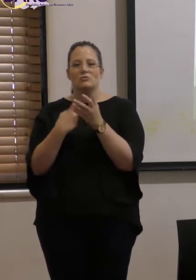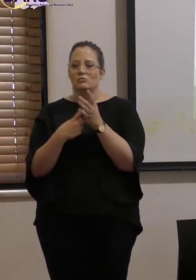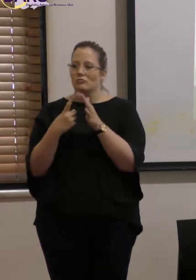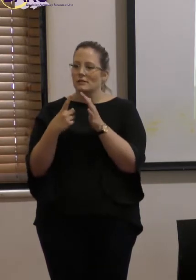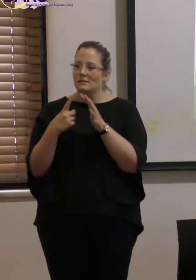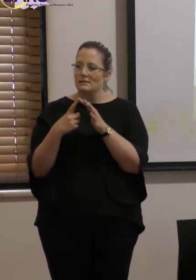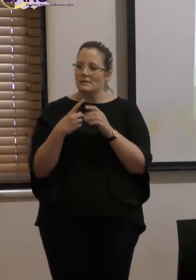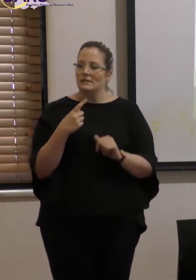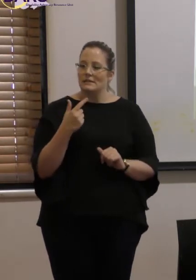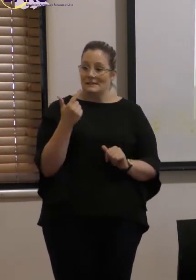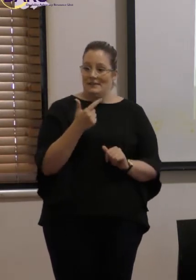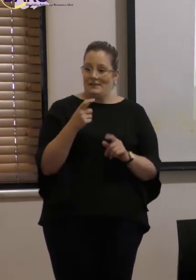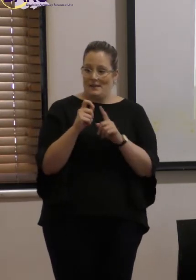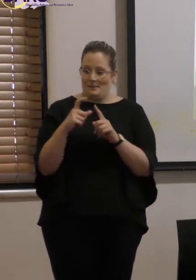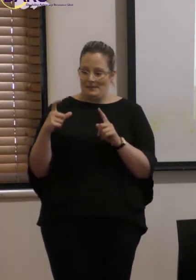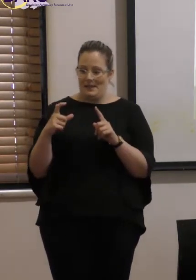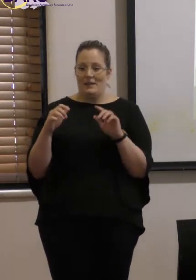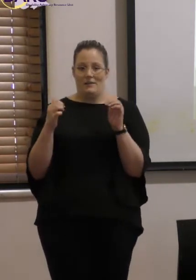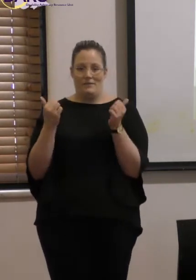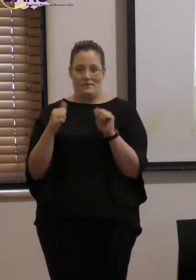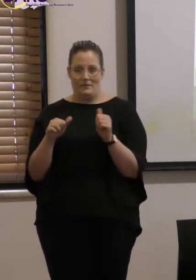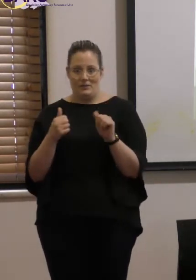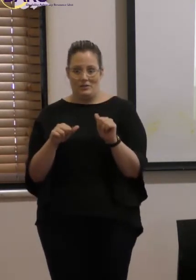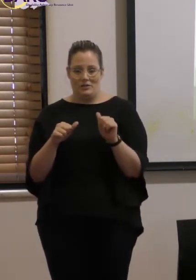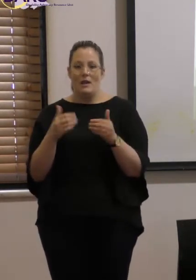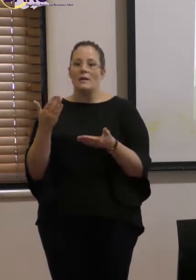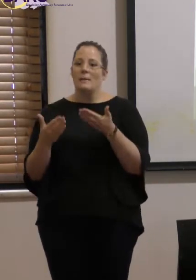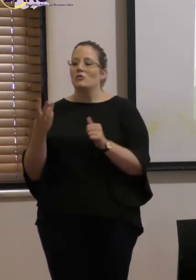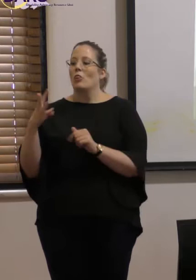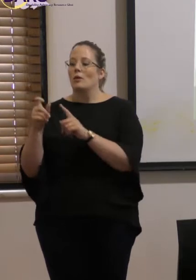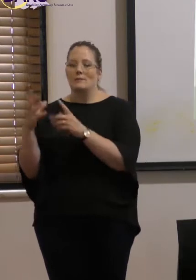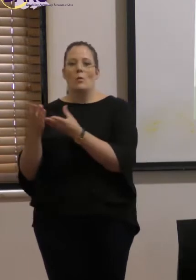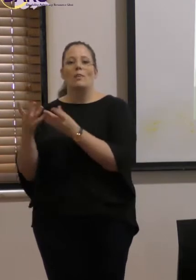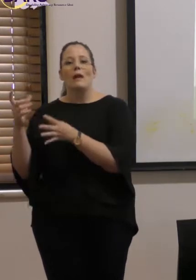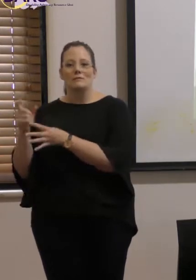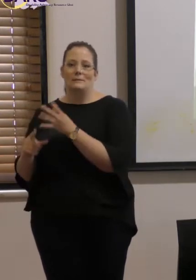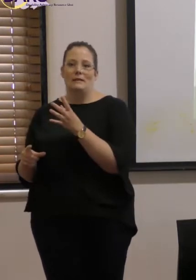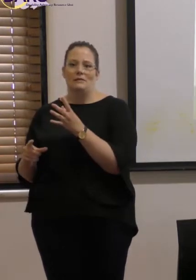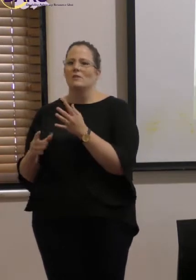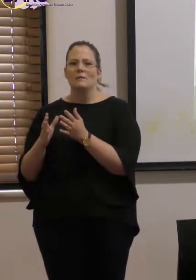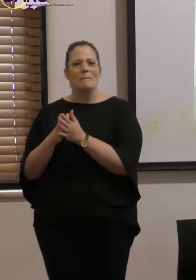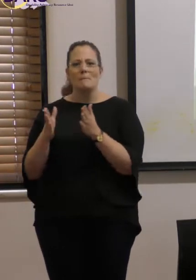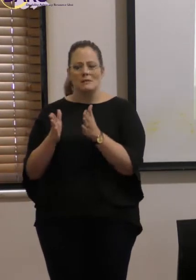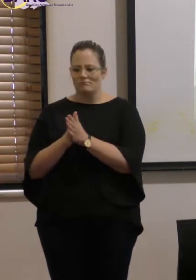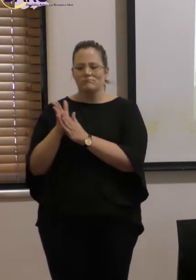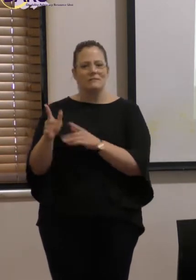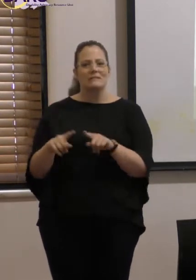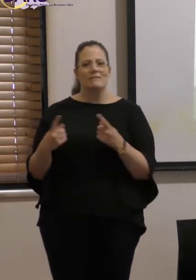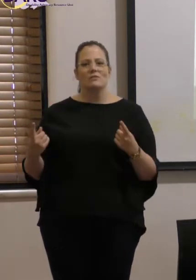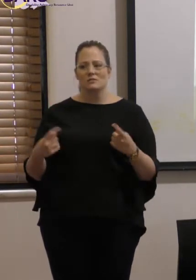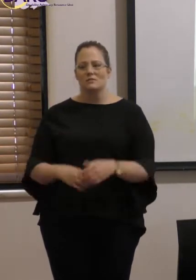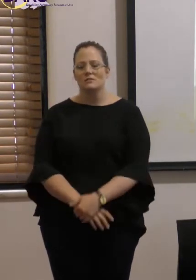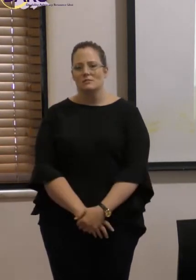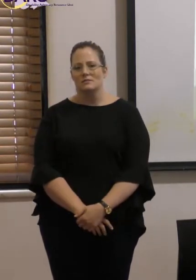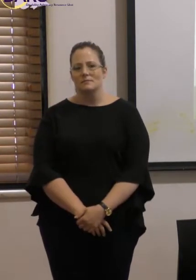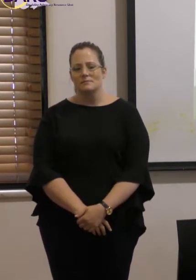completed a bachelor degree or higher compared to 30% of people without disability. So a really marked difference in where people are ending.